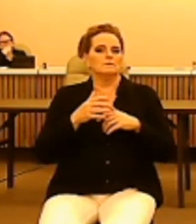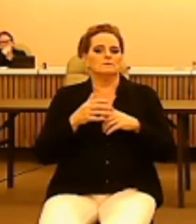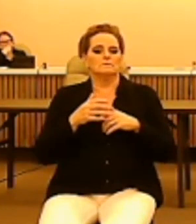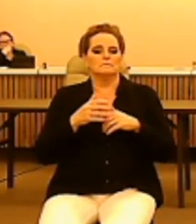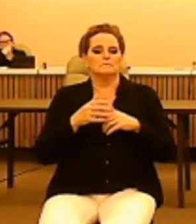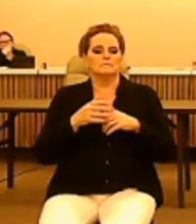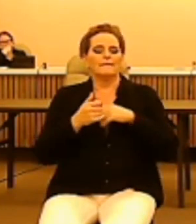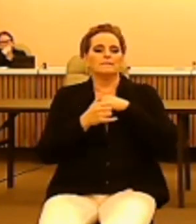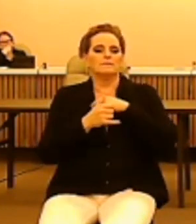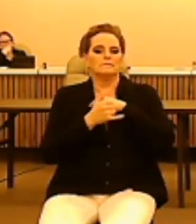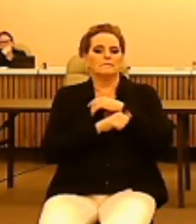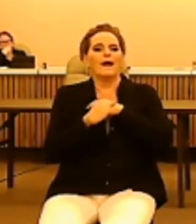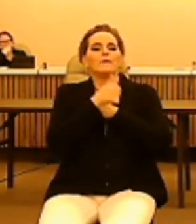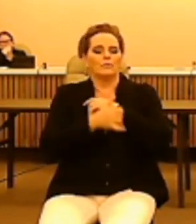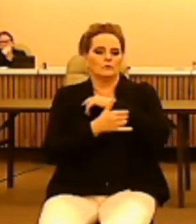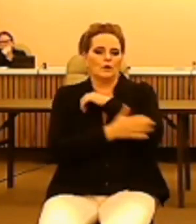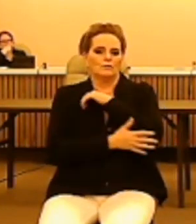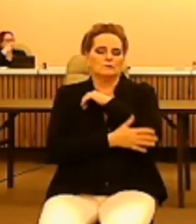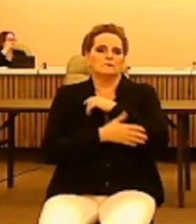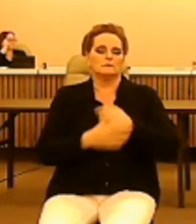States. So